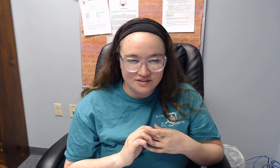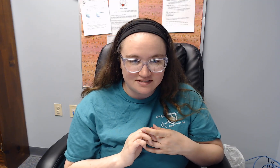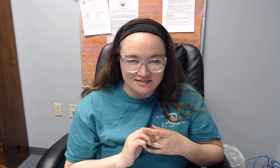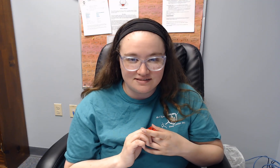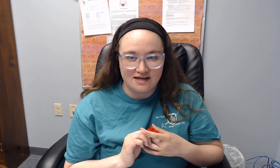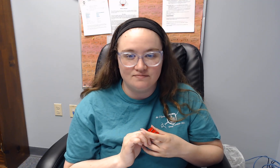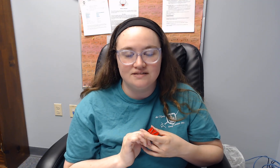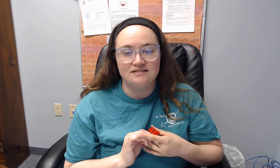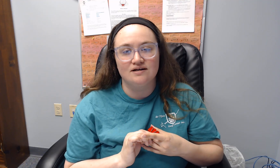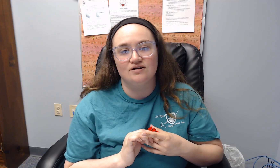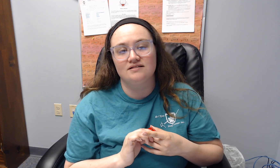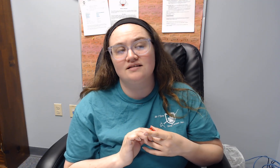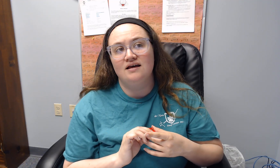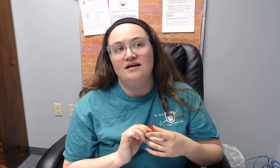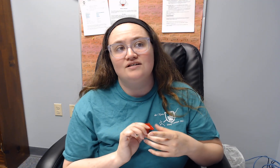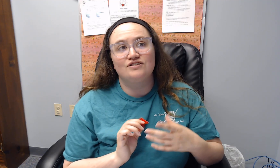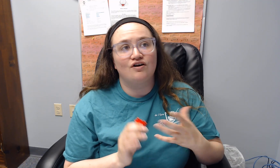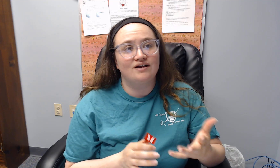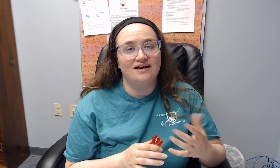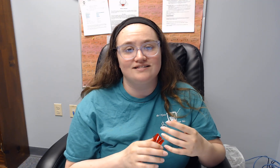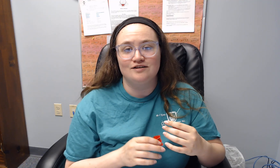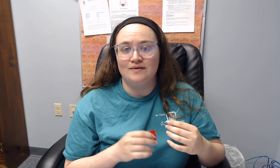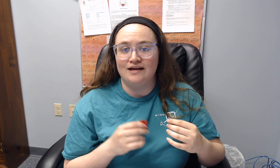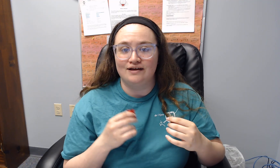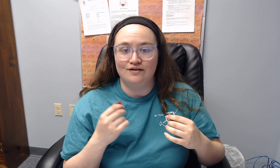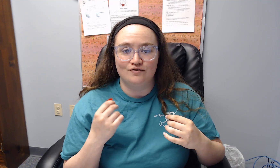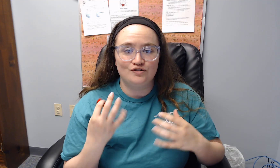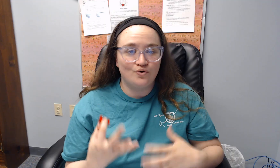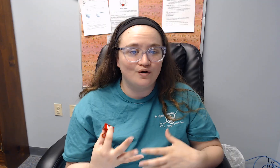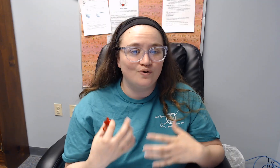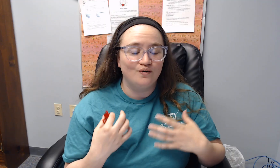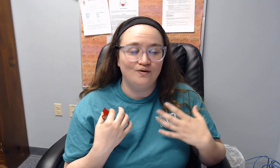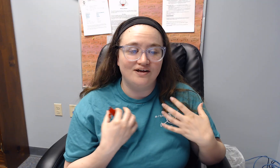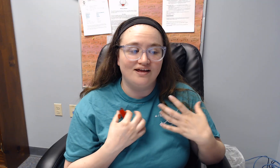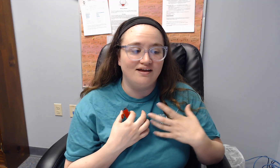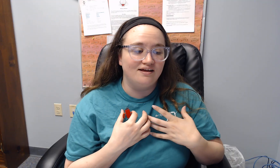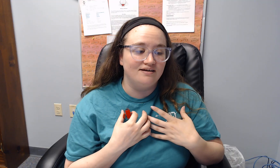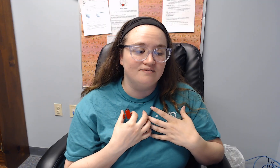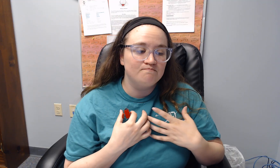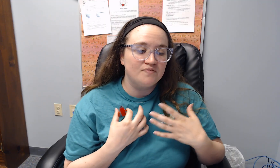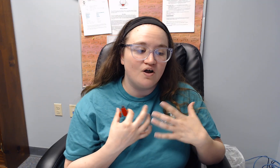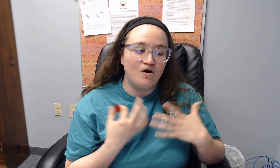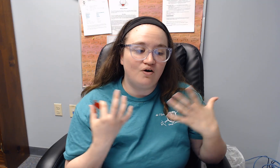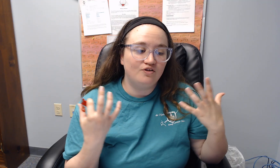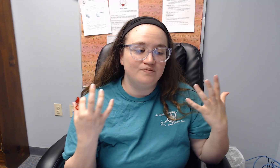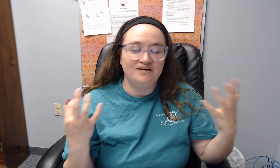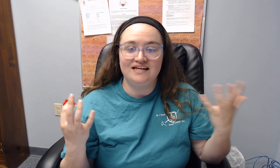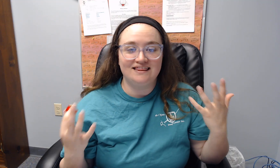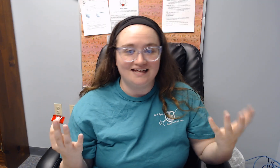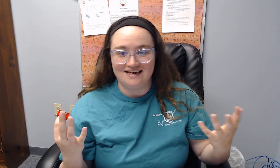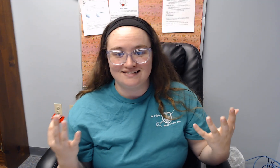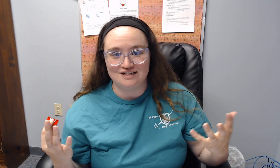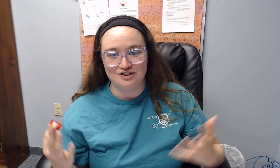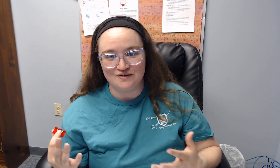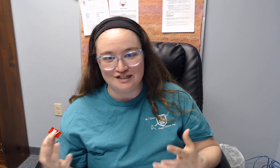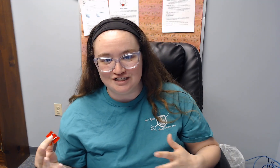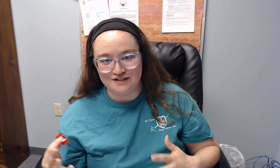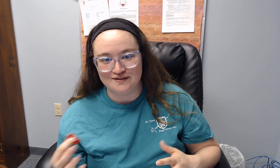and statements. There's sarcasm and rhetorical and all the many things that you can do in a